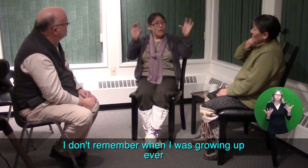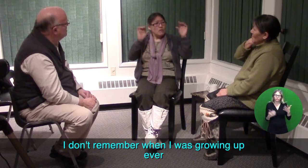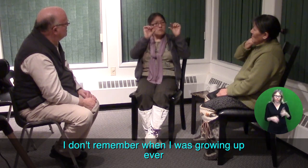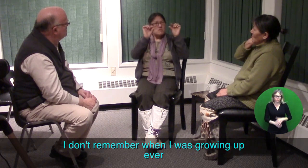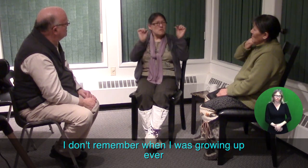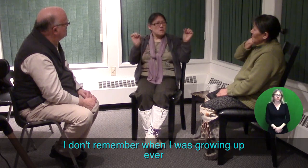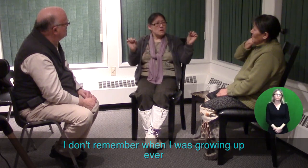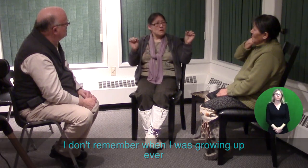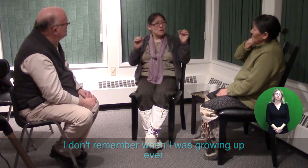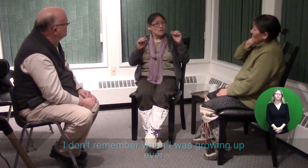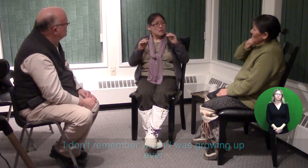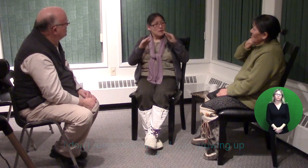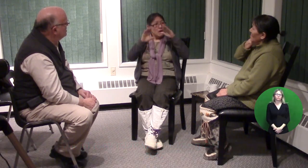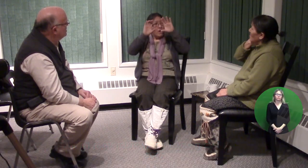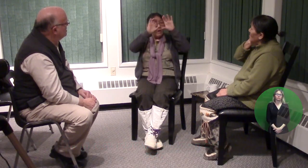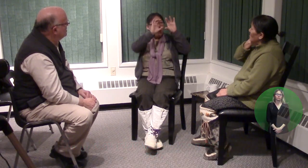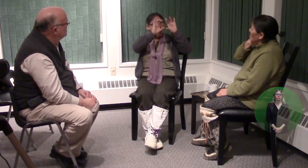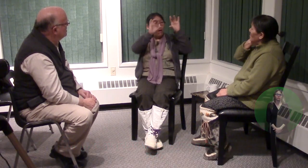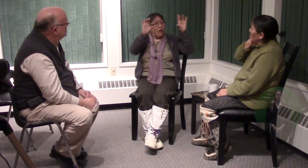never.